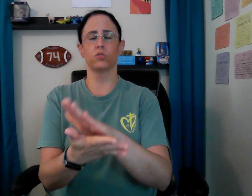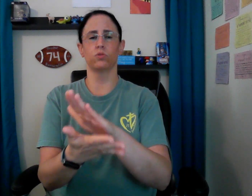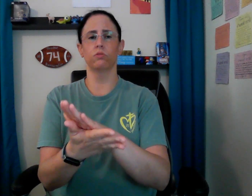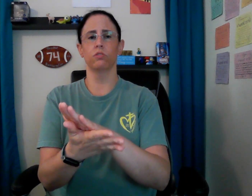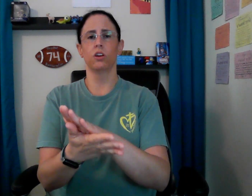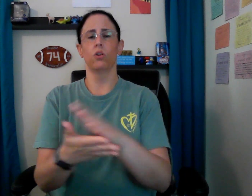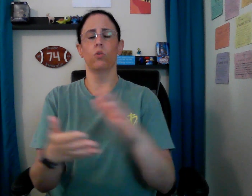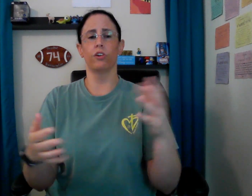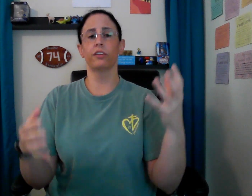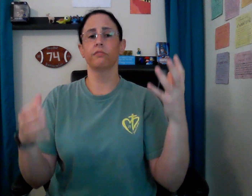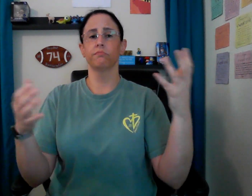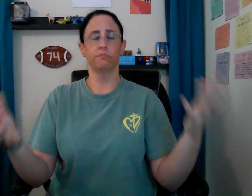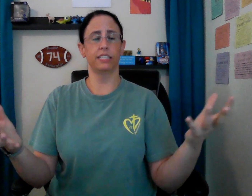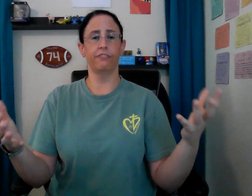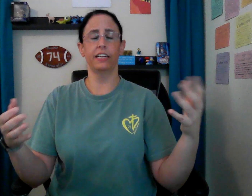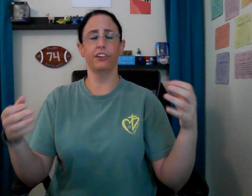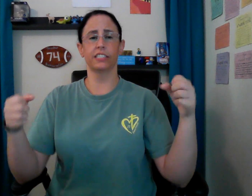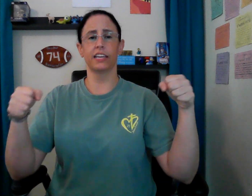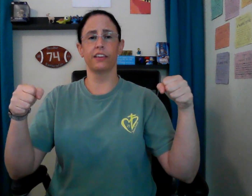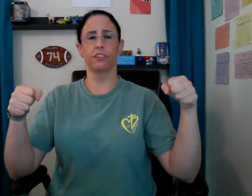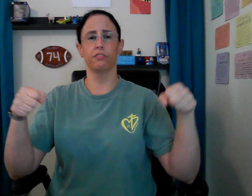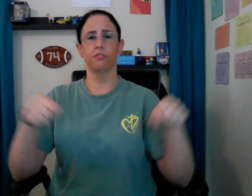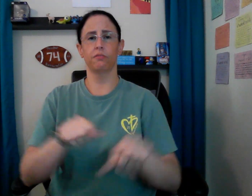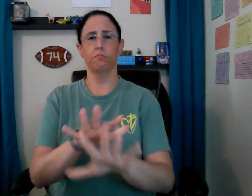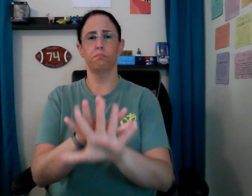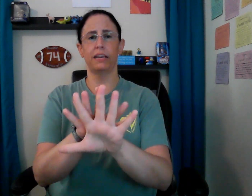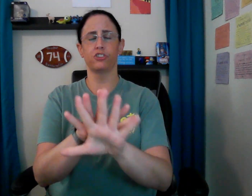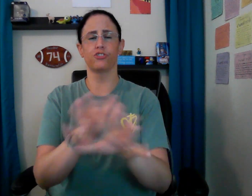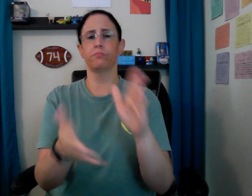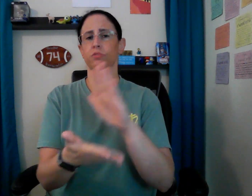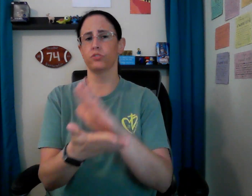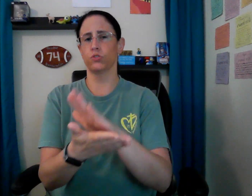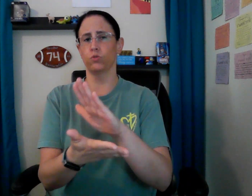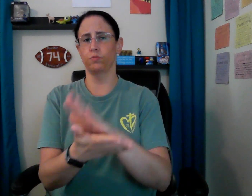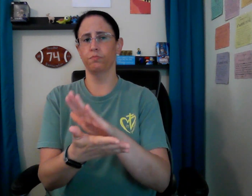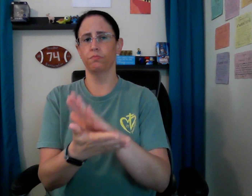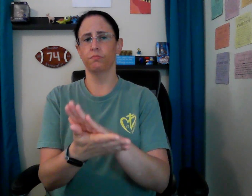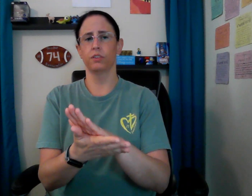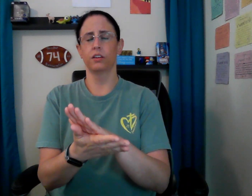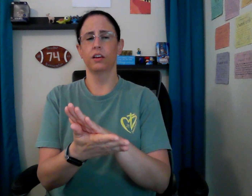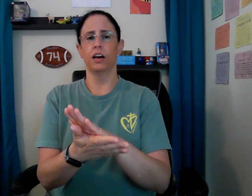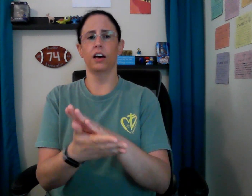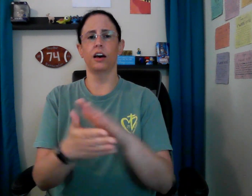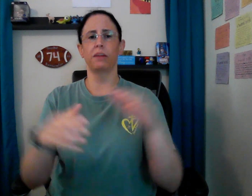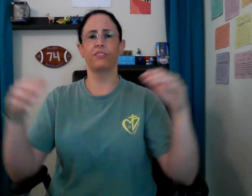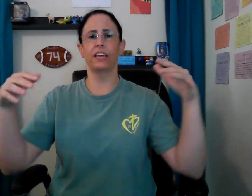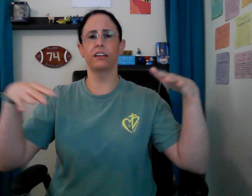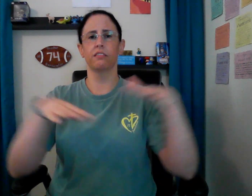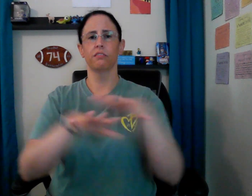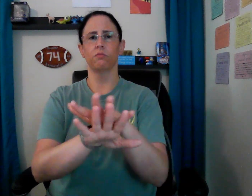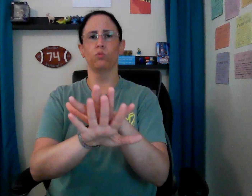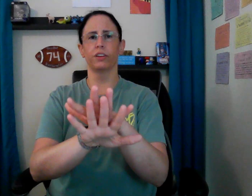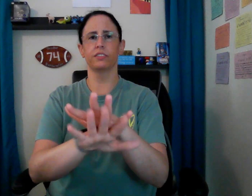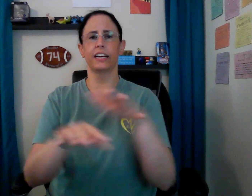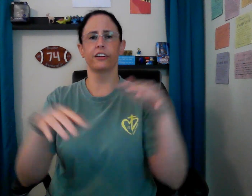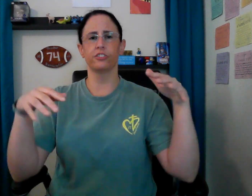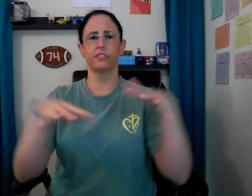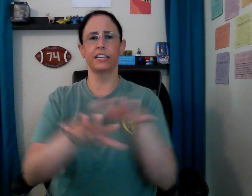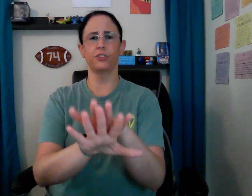school, or deaf and hearing together, mainstream school. I think one of the signers, they do it